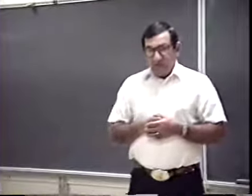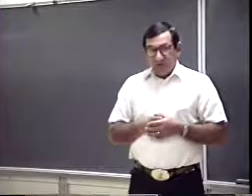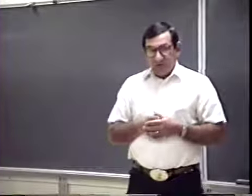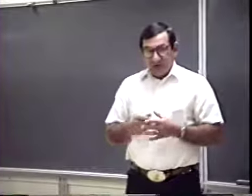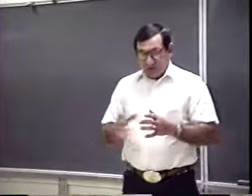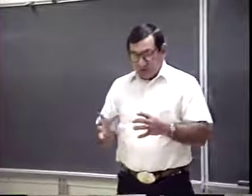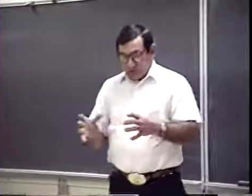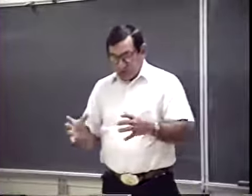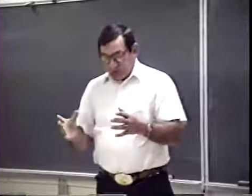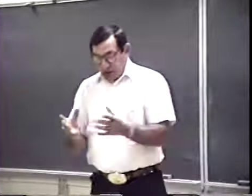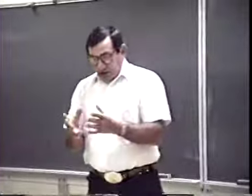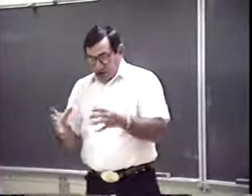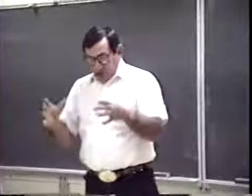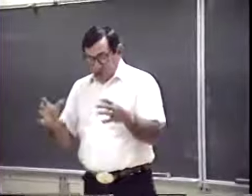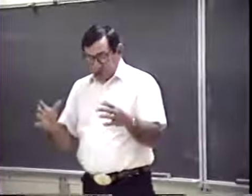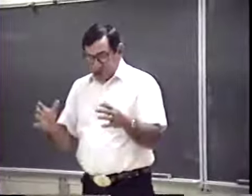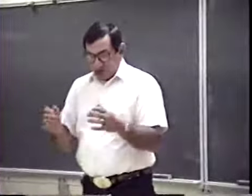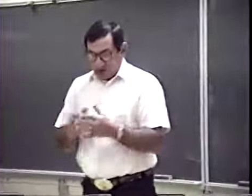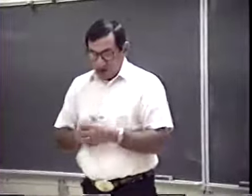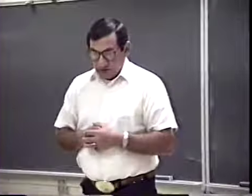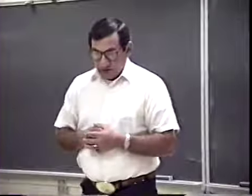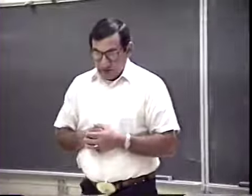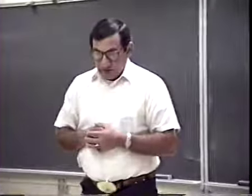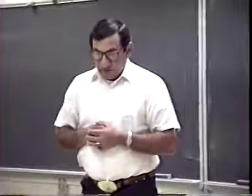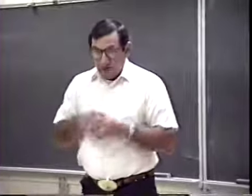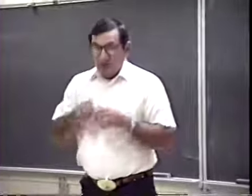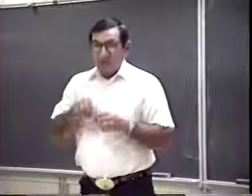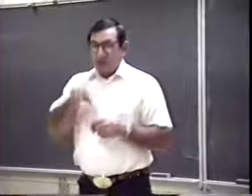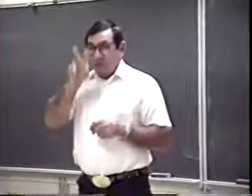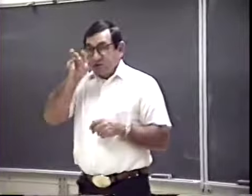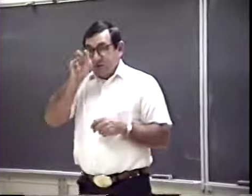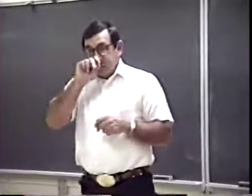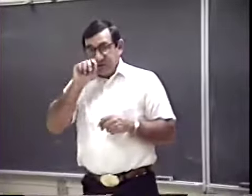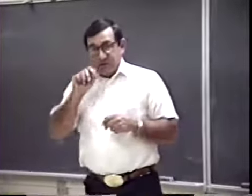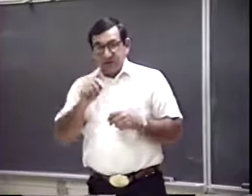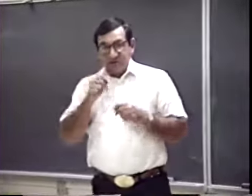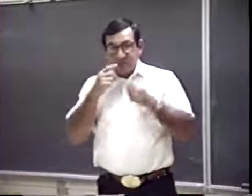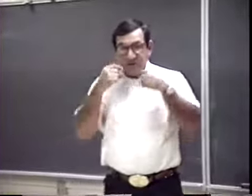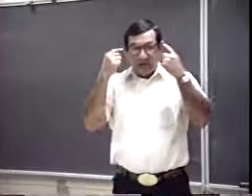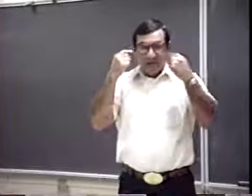Grandfather, here is the pottery bowl full of sand." Grandfather looked up, seen it, and smiled,